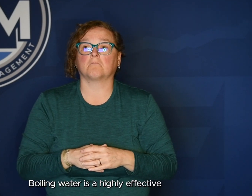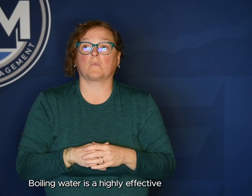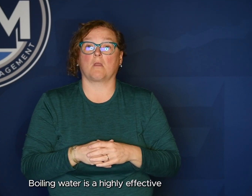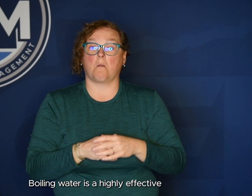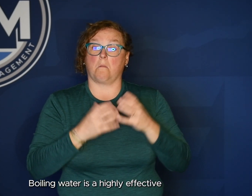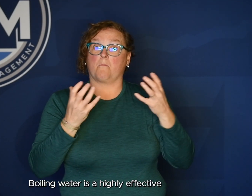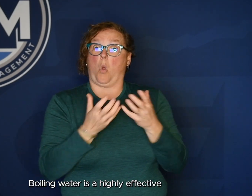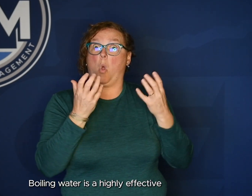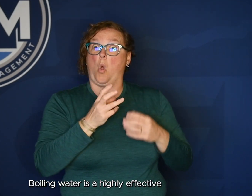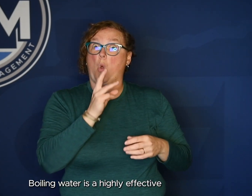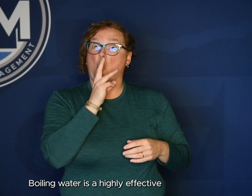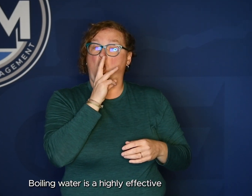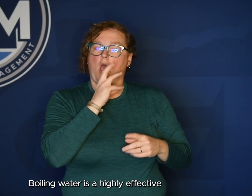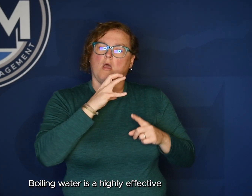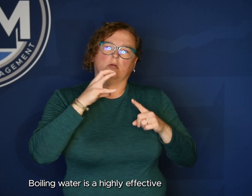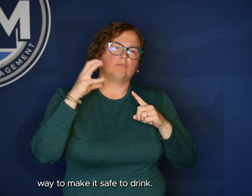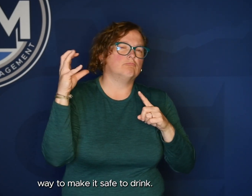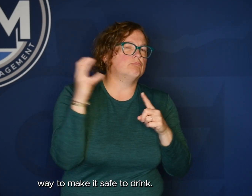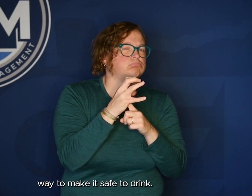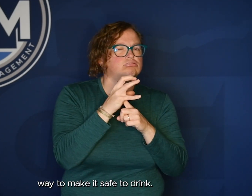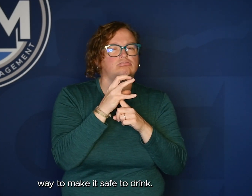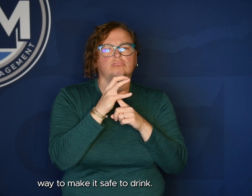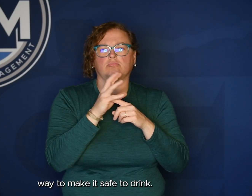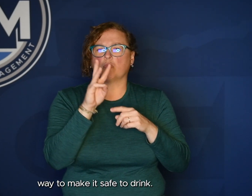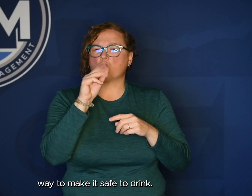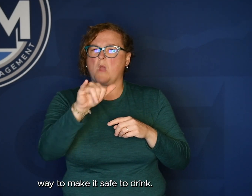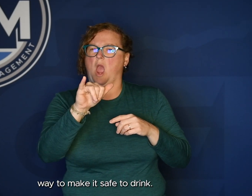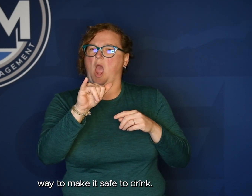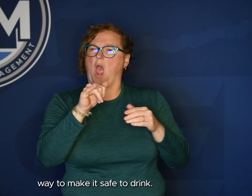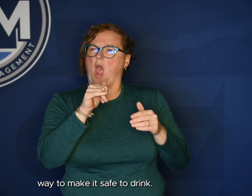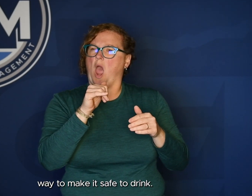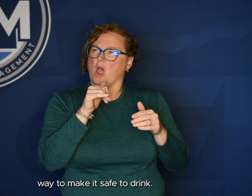Boiling water is a highly effective way to make it safe to drink.